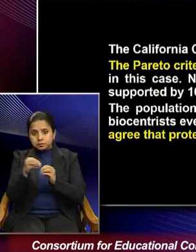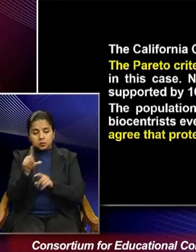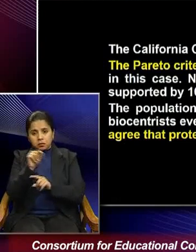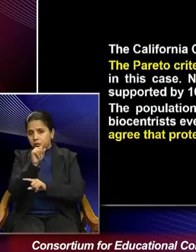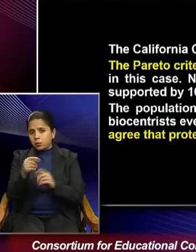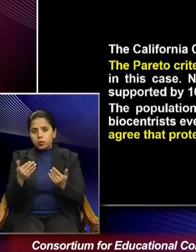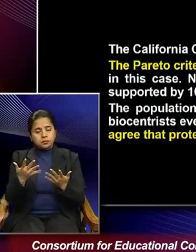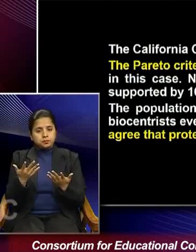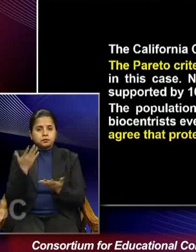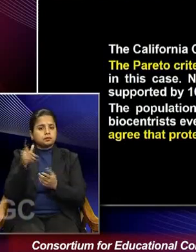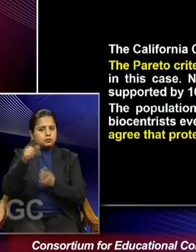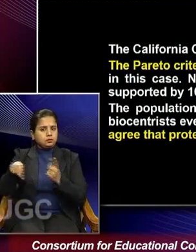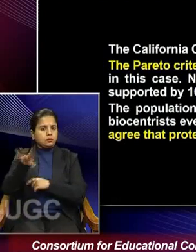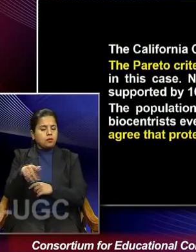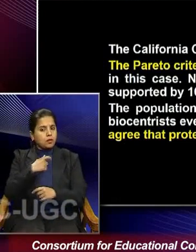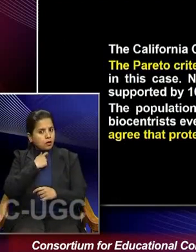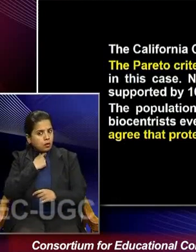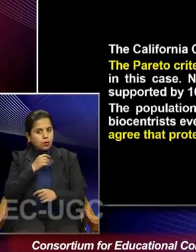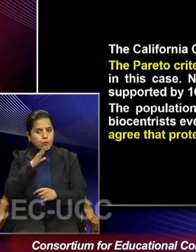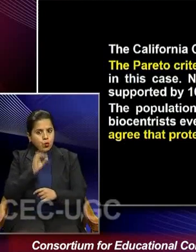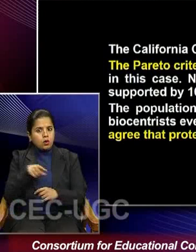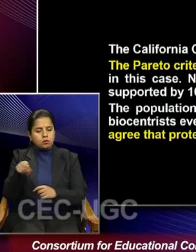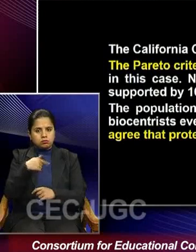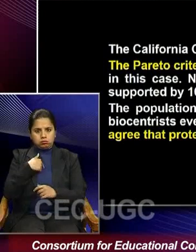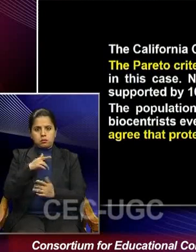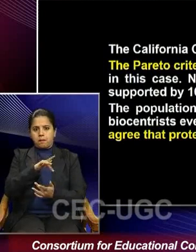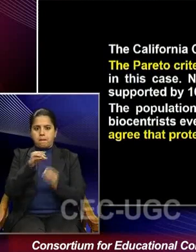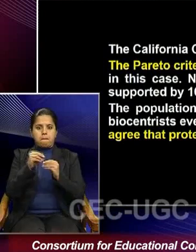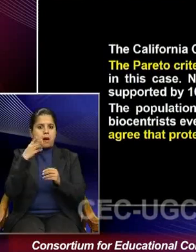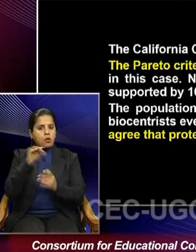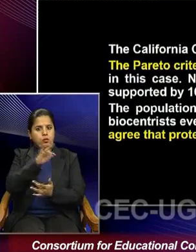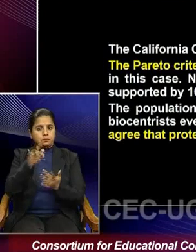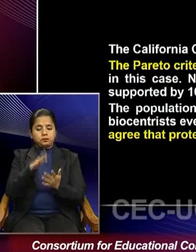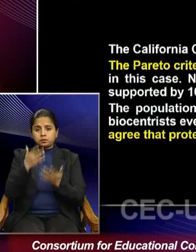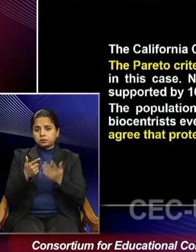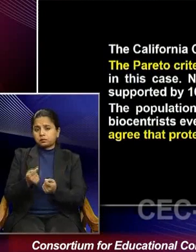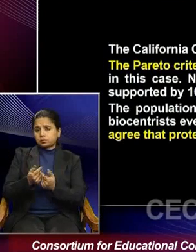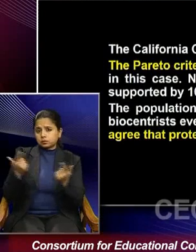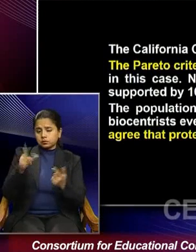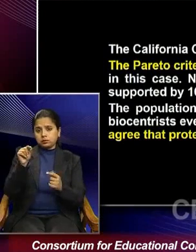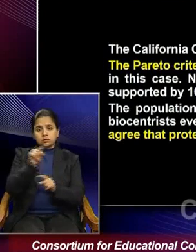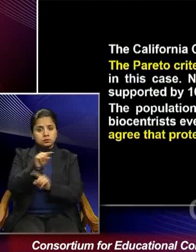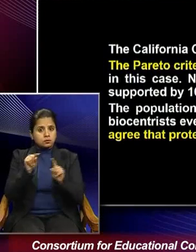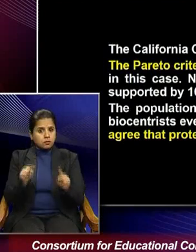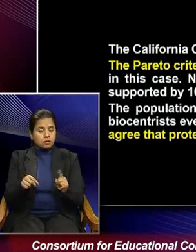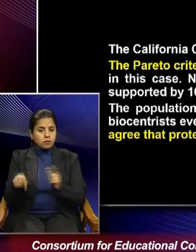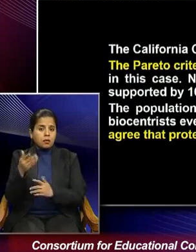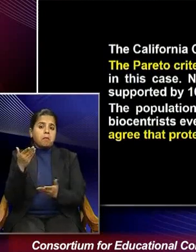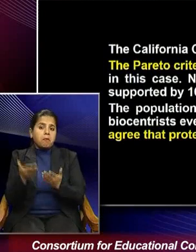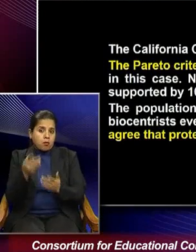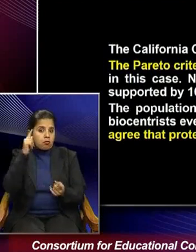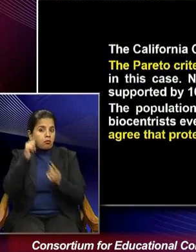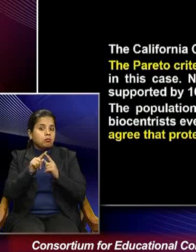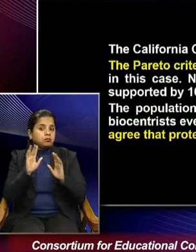population consists of committed biocentrists. Even the richest 10% might agree